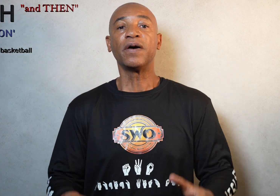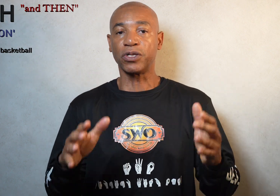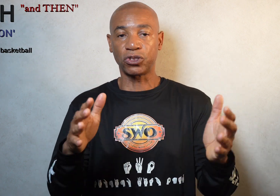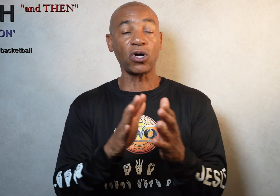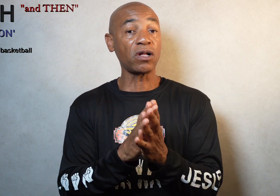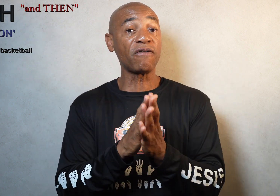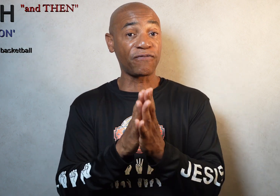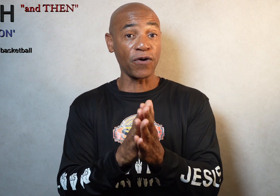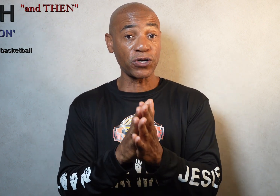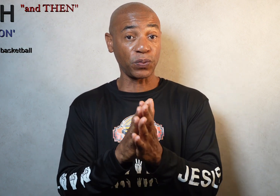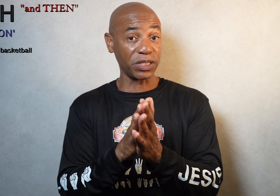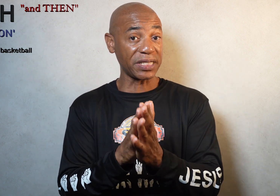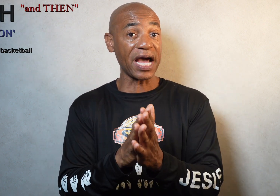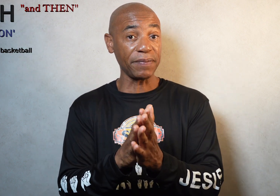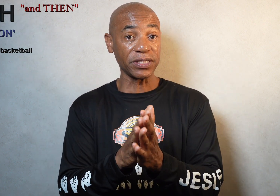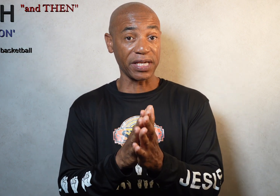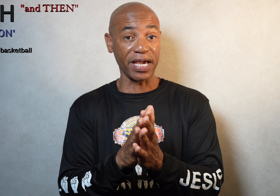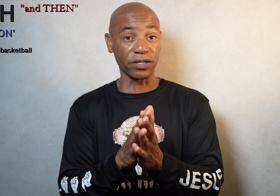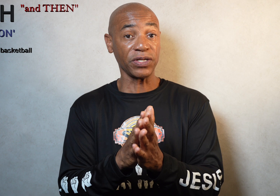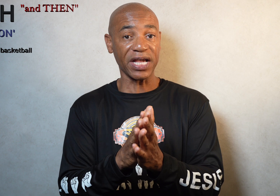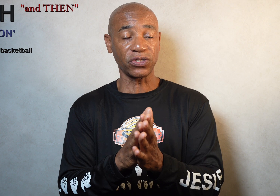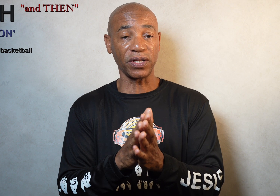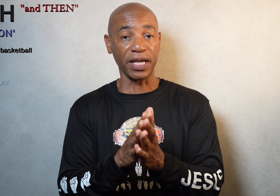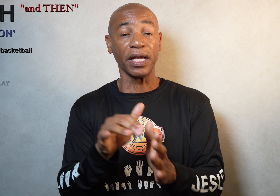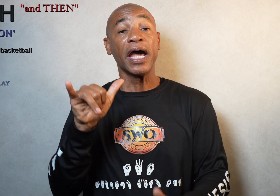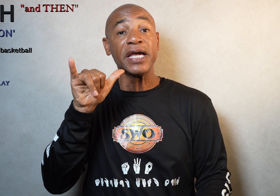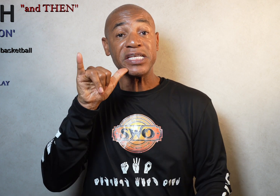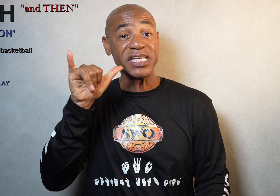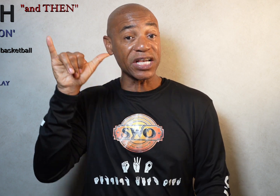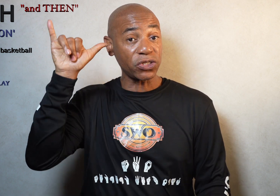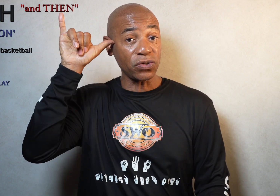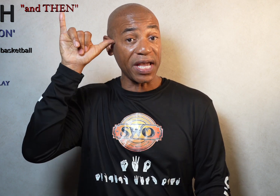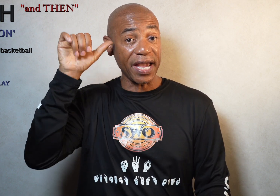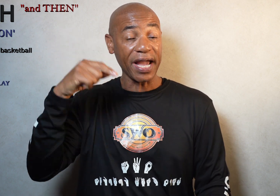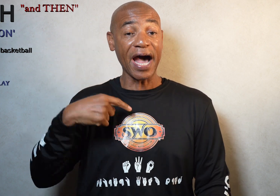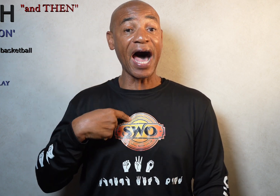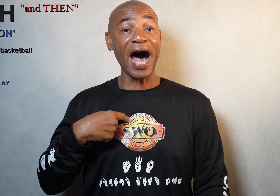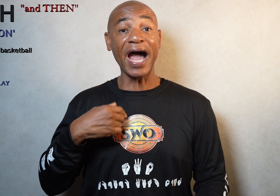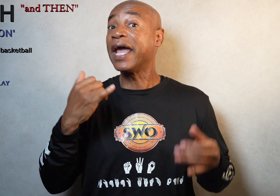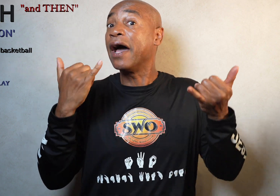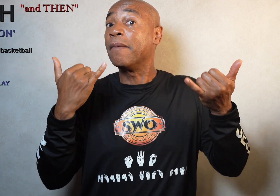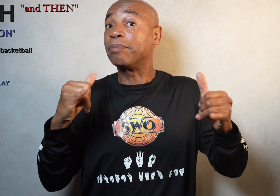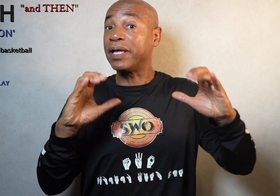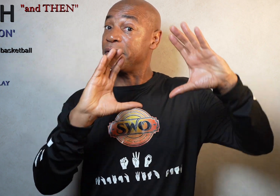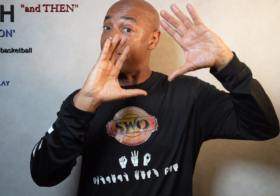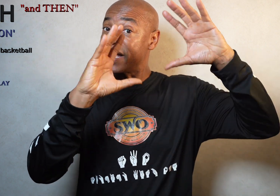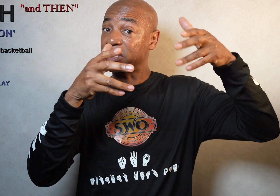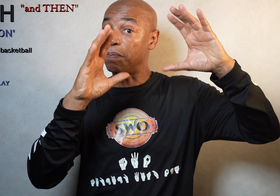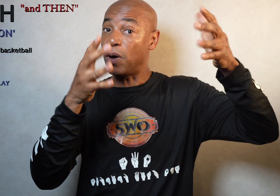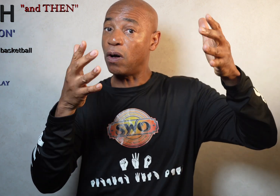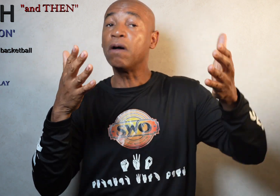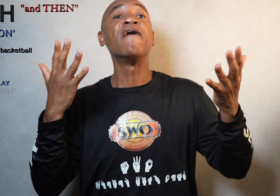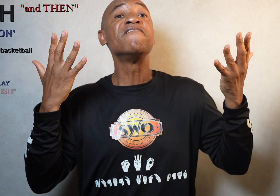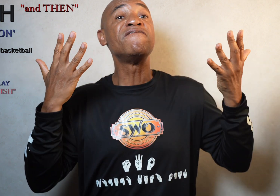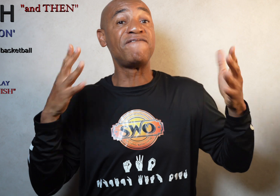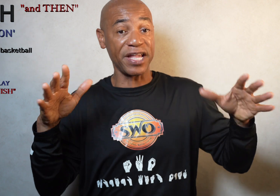going to start off first with the time indicator, yesterday. Yesterday, I played basketball,